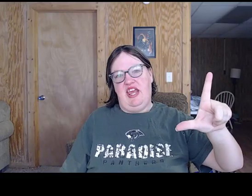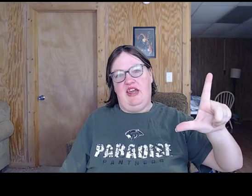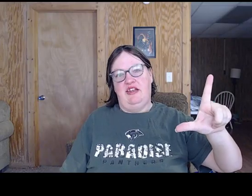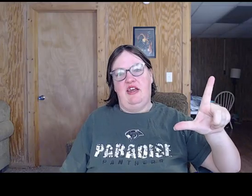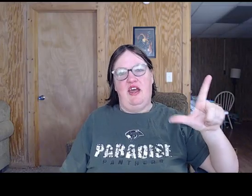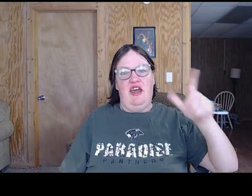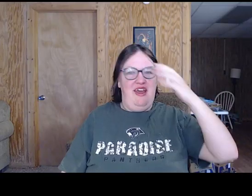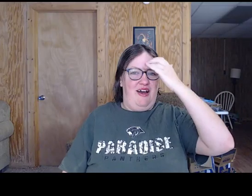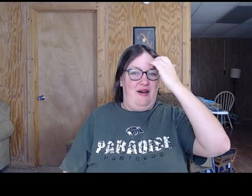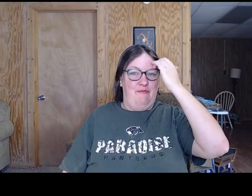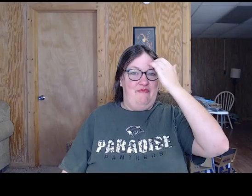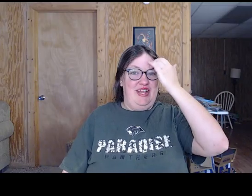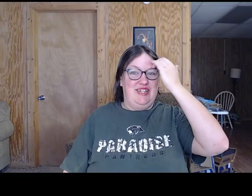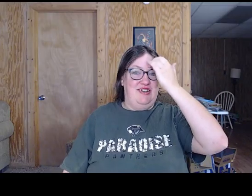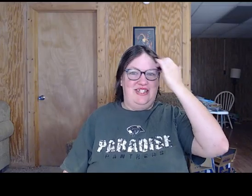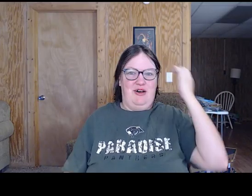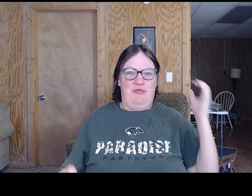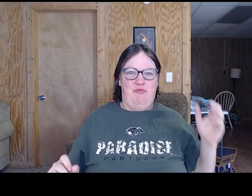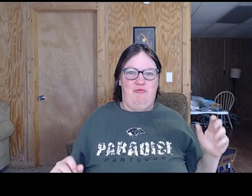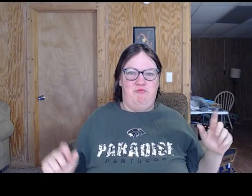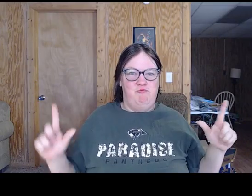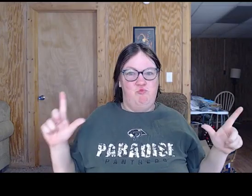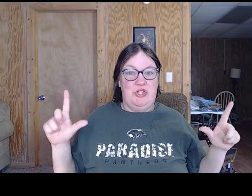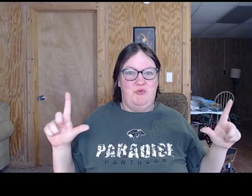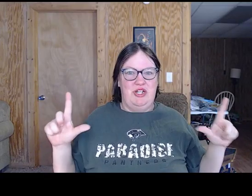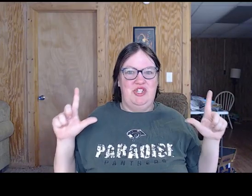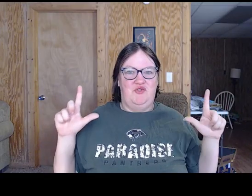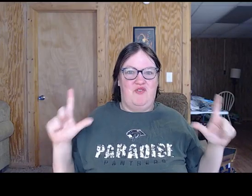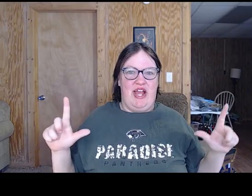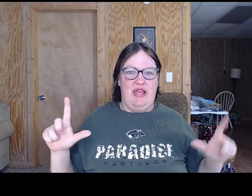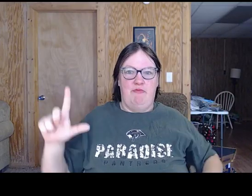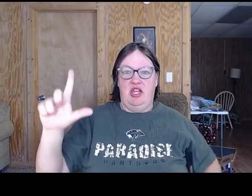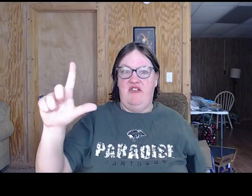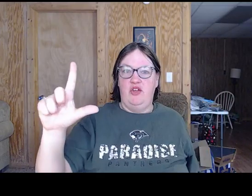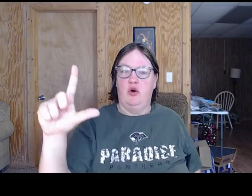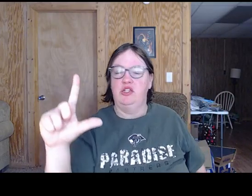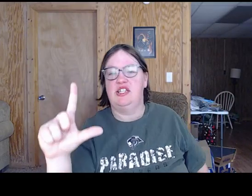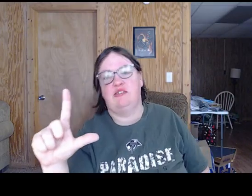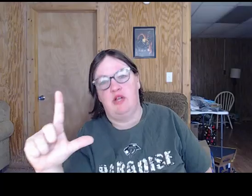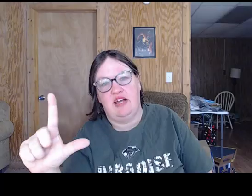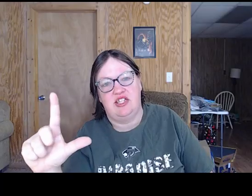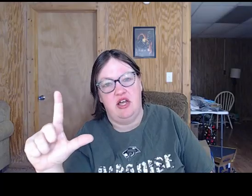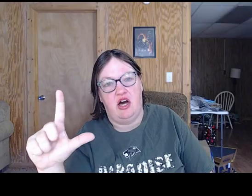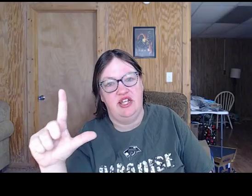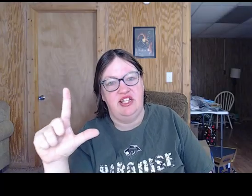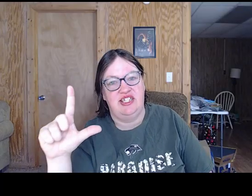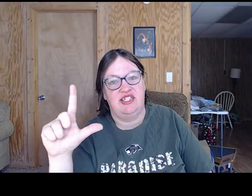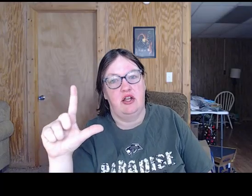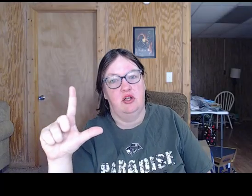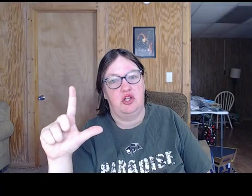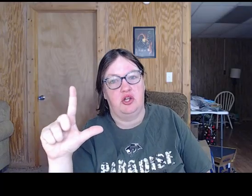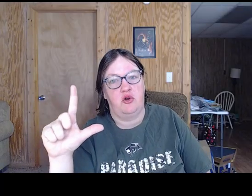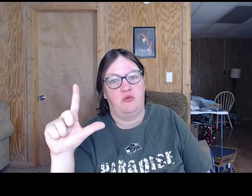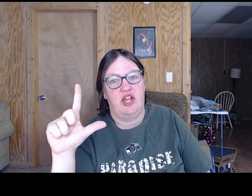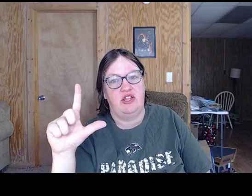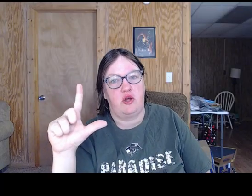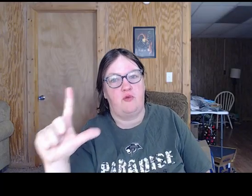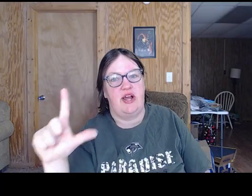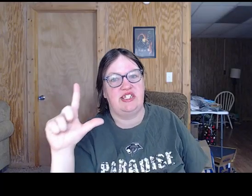hand. It's hard to tell which one is right, but if you hold this one out to the audience, it's going to look like the correct